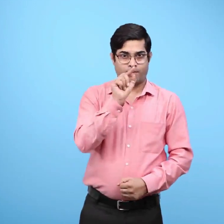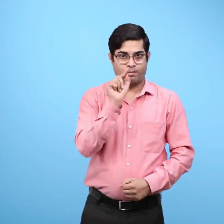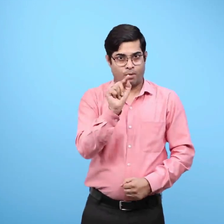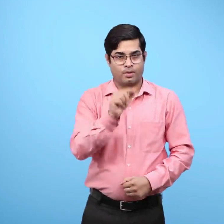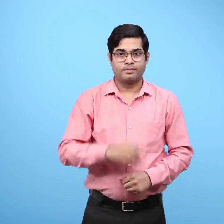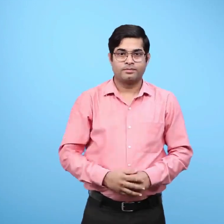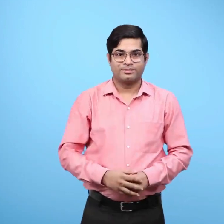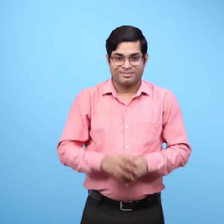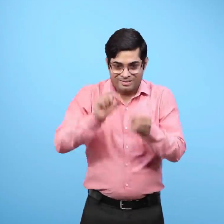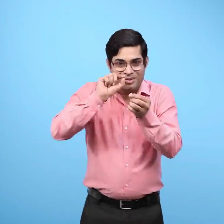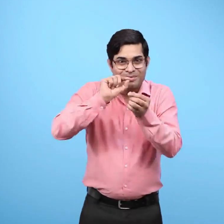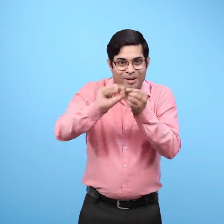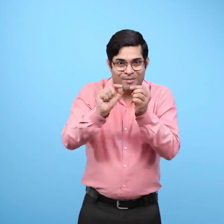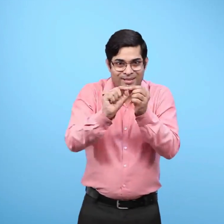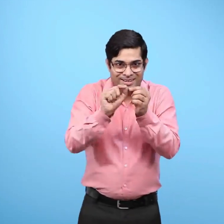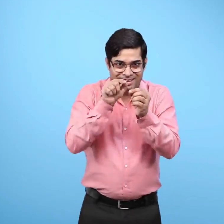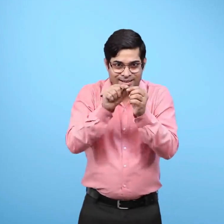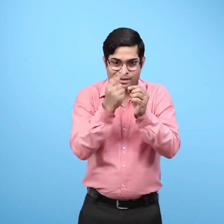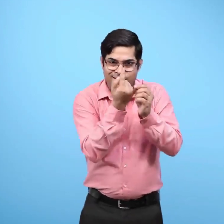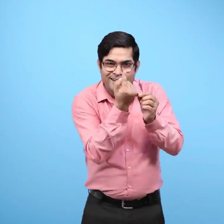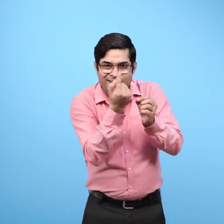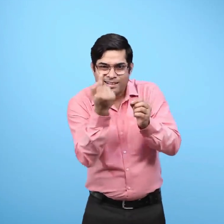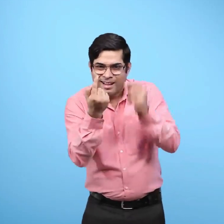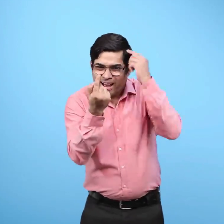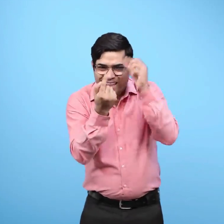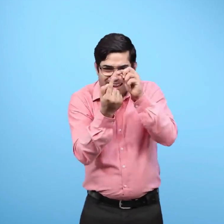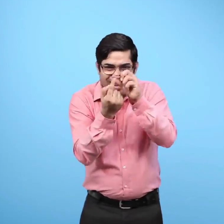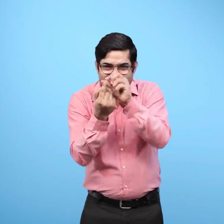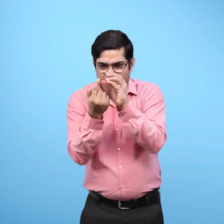One. Clean the black end of the matchsticks.